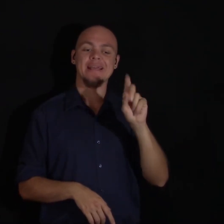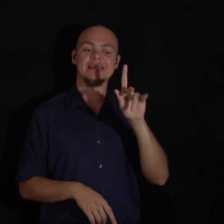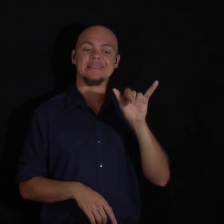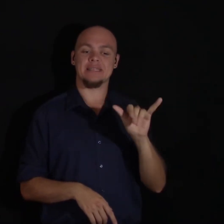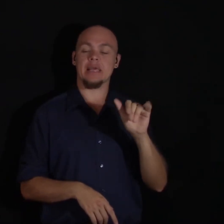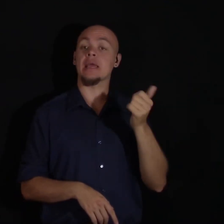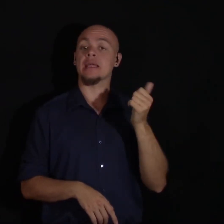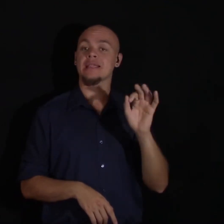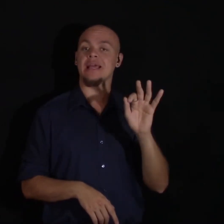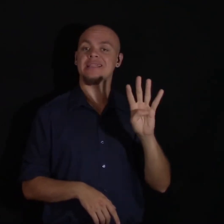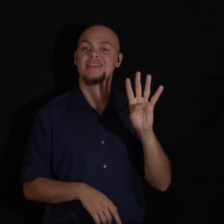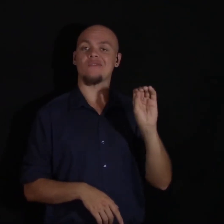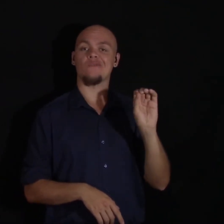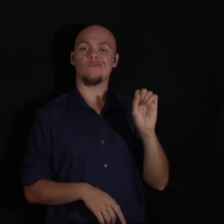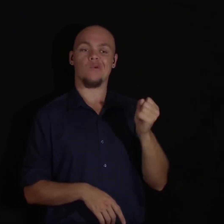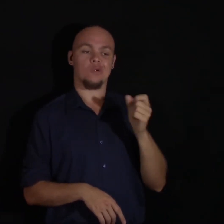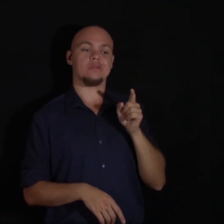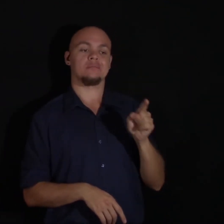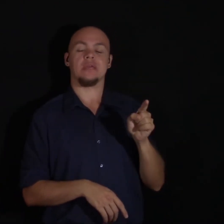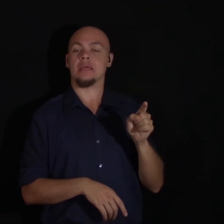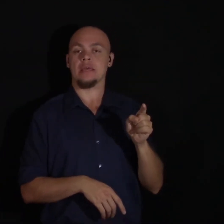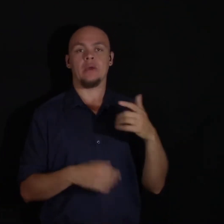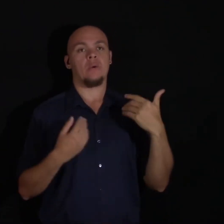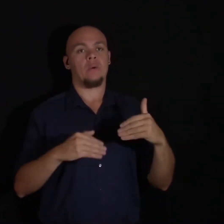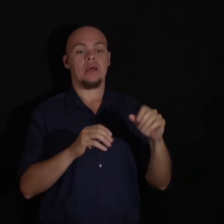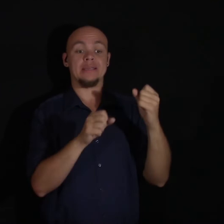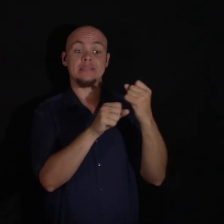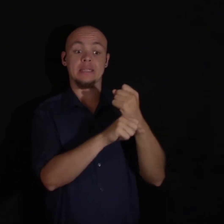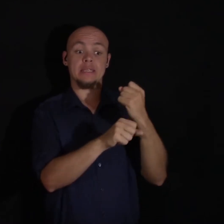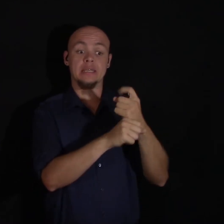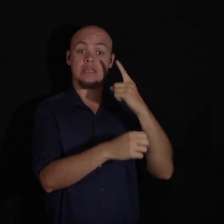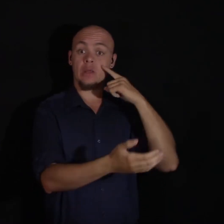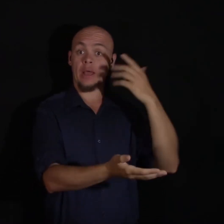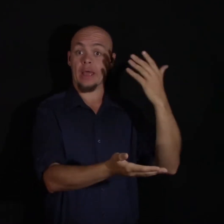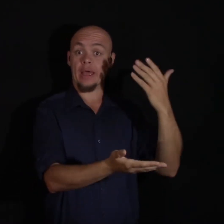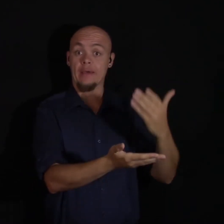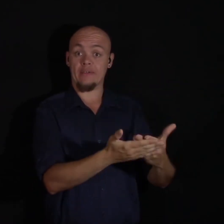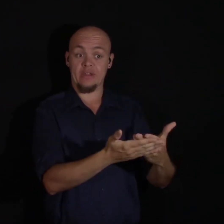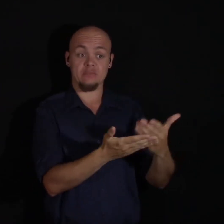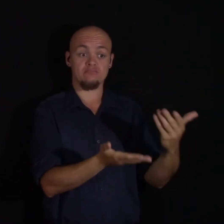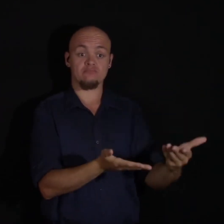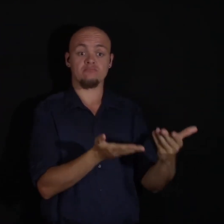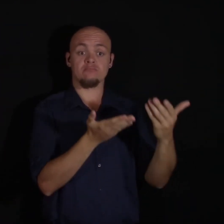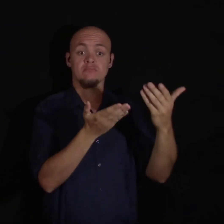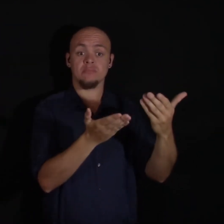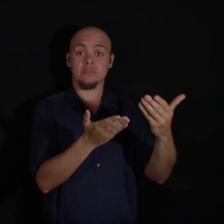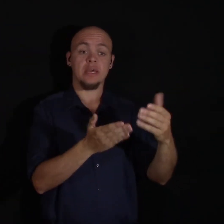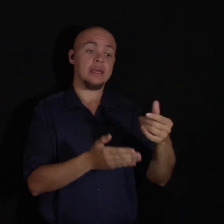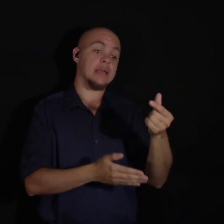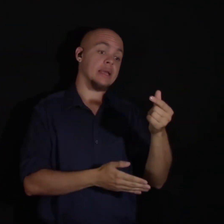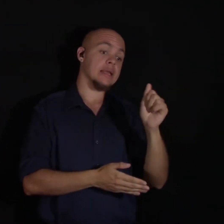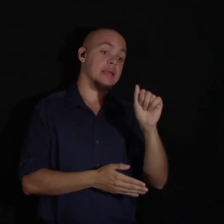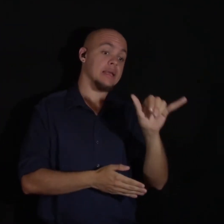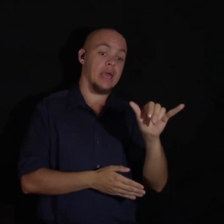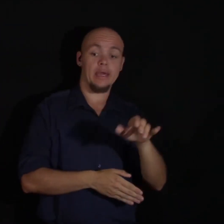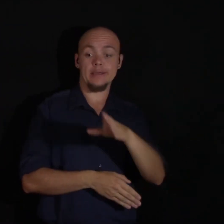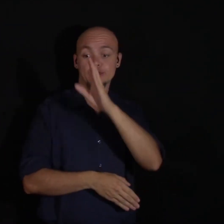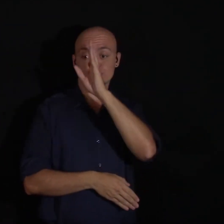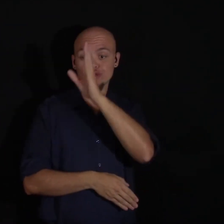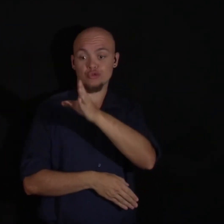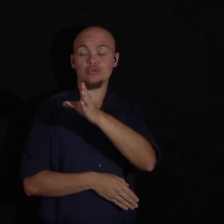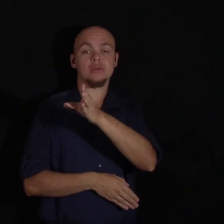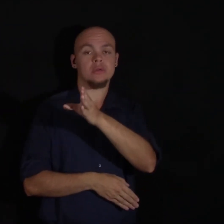he was the first person to give major statistical evidence that the categories of gay and straight are